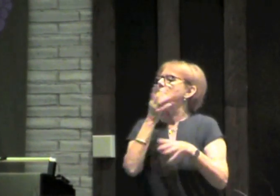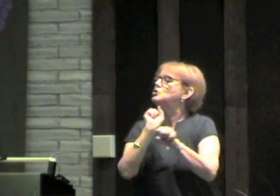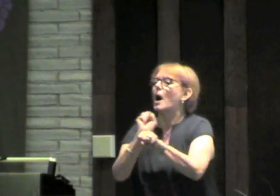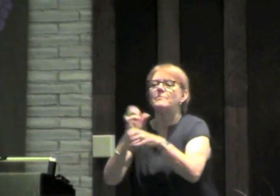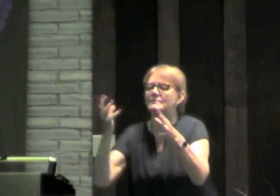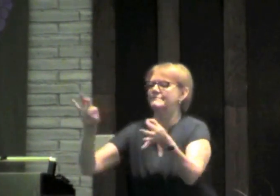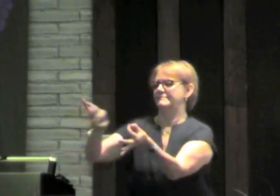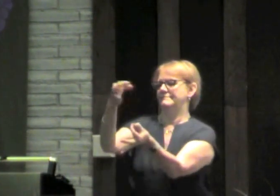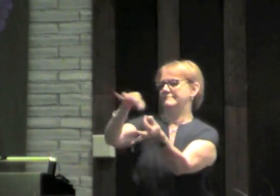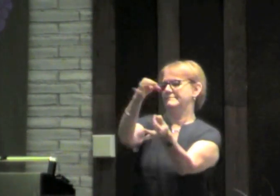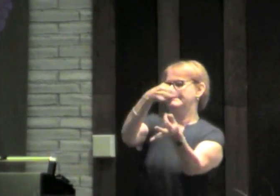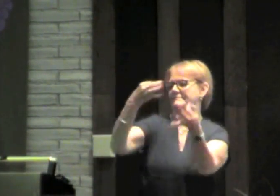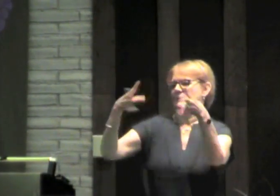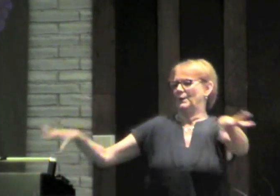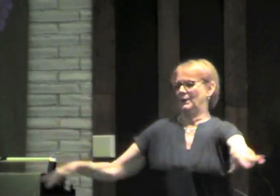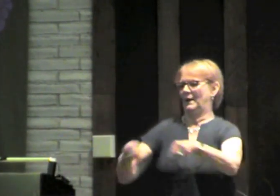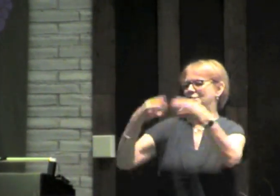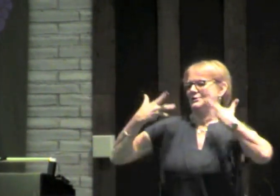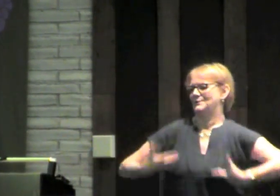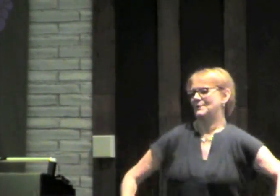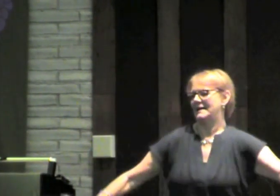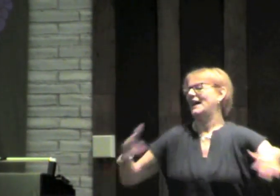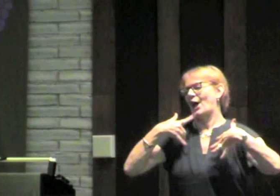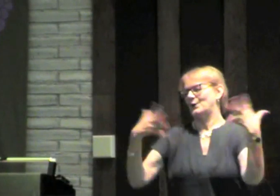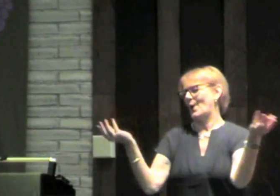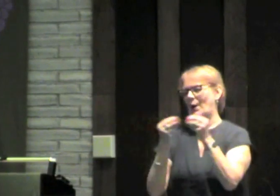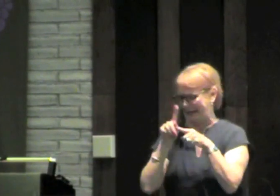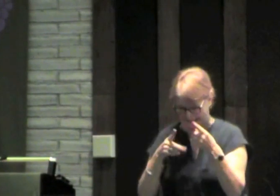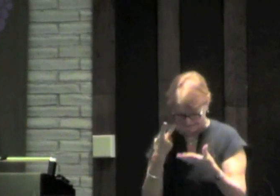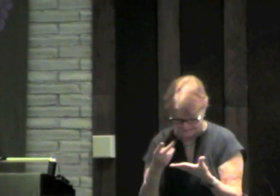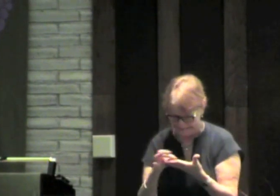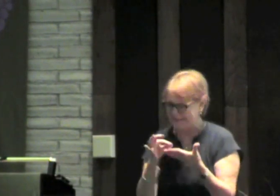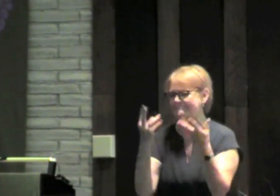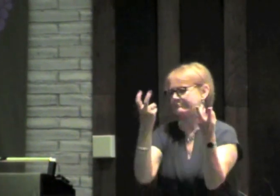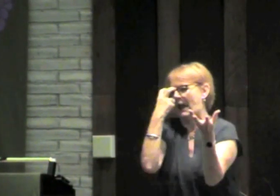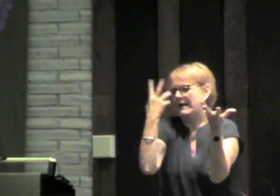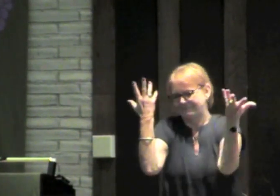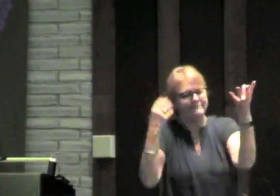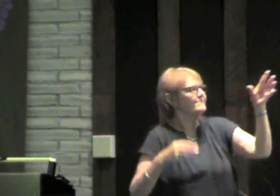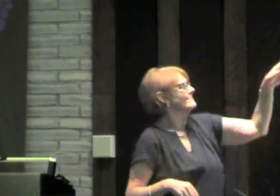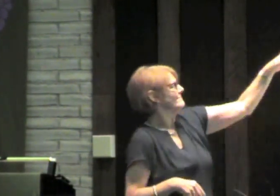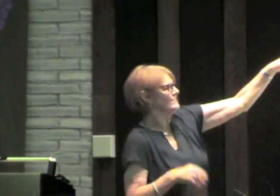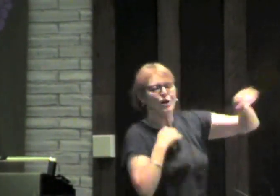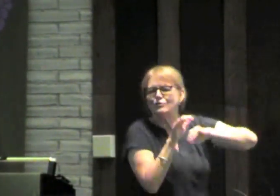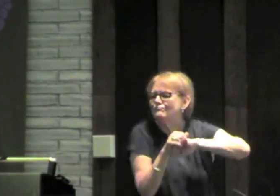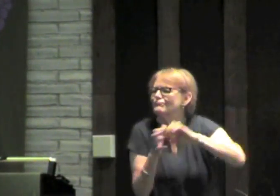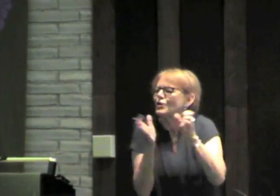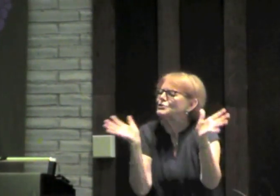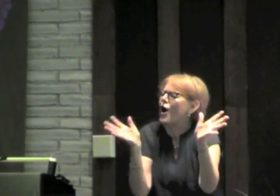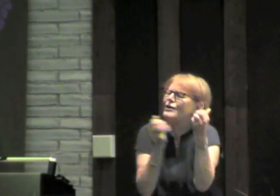she was so sweet. And she was a seamstress. She sewed wedding dresses. I mean, she can't see to do that any longer, but she did back when she could